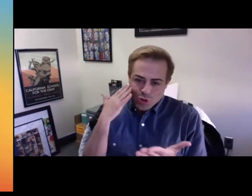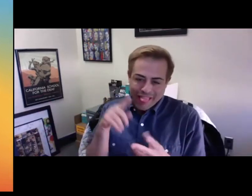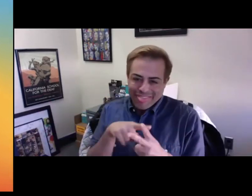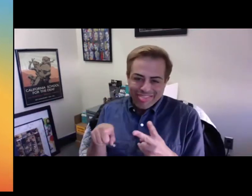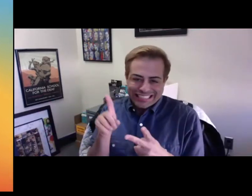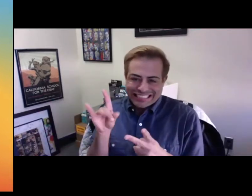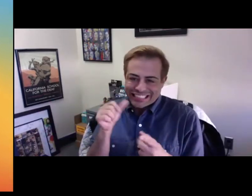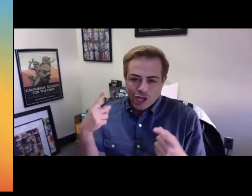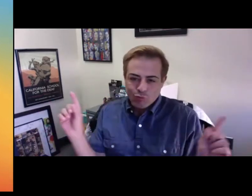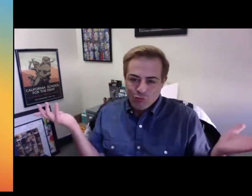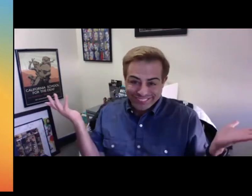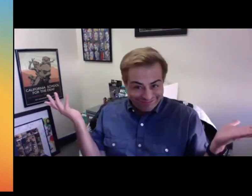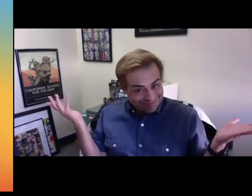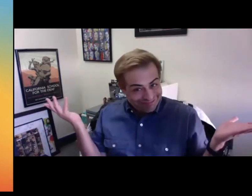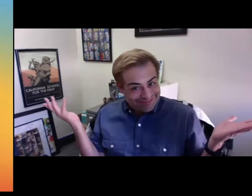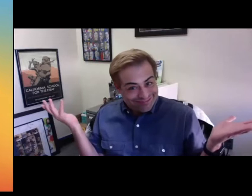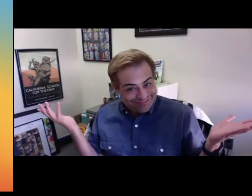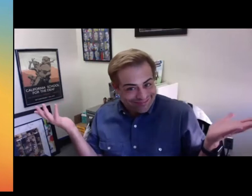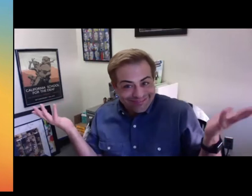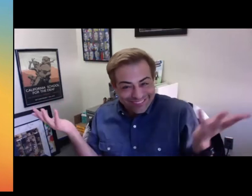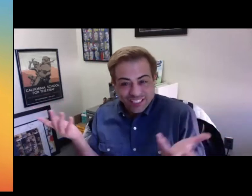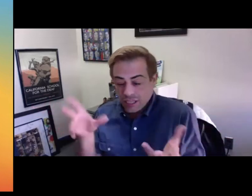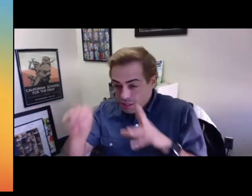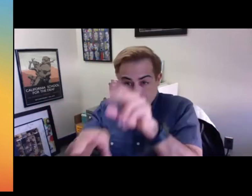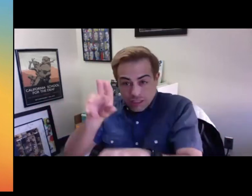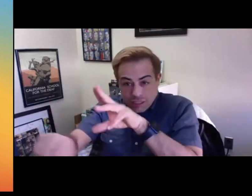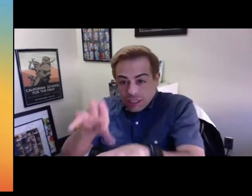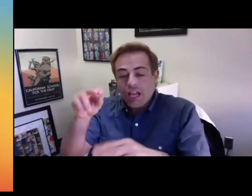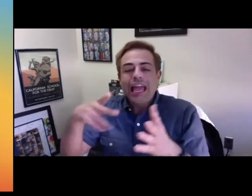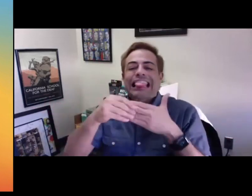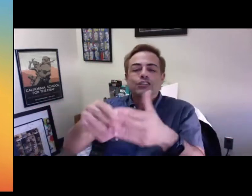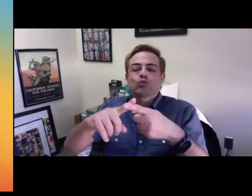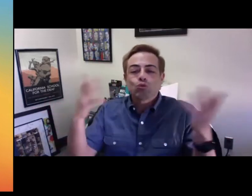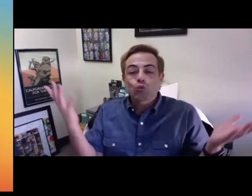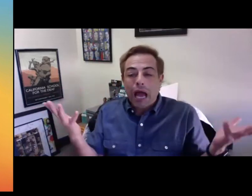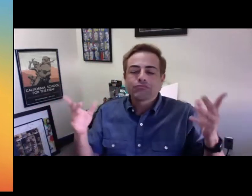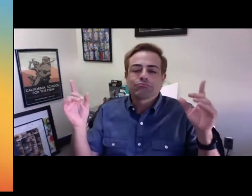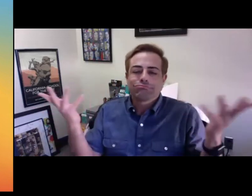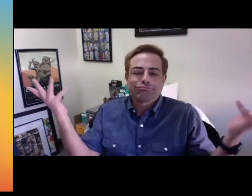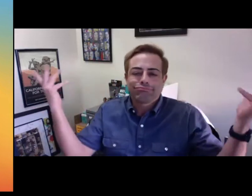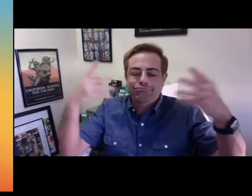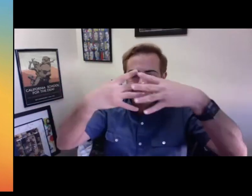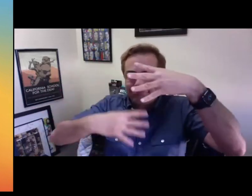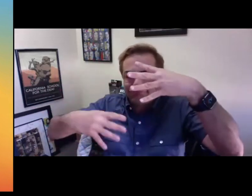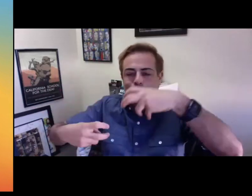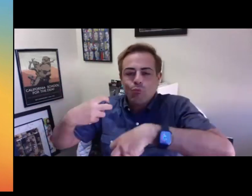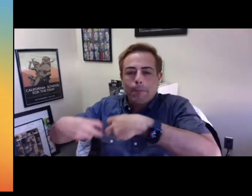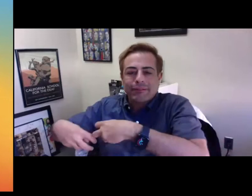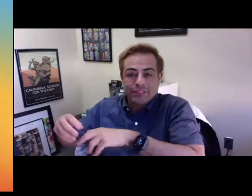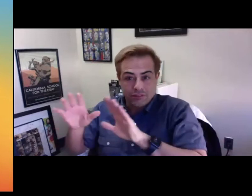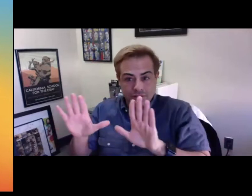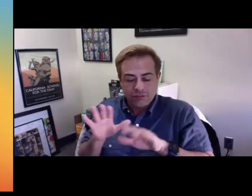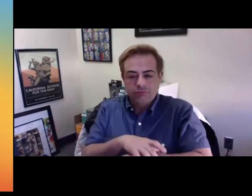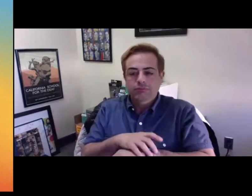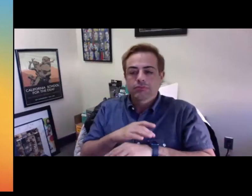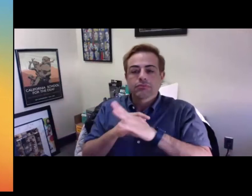was, requiring oral speech all day long, and those things have not worked. That has really only